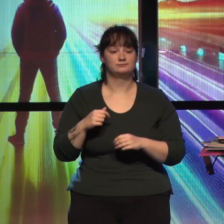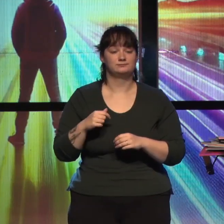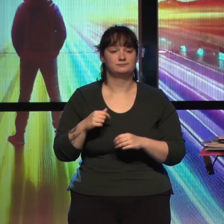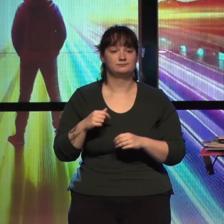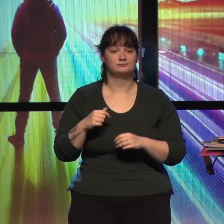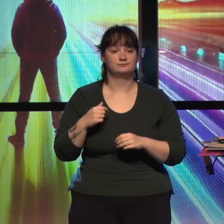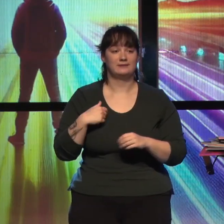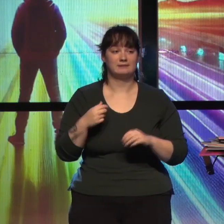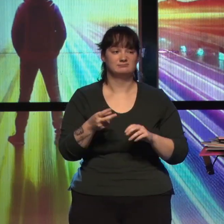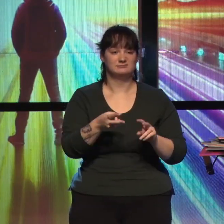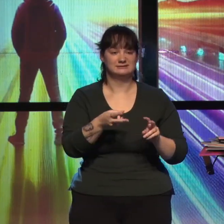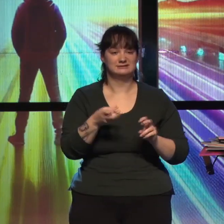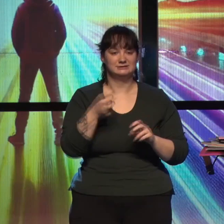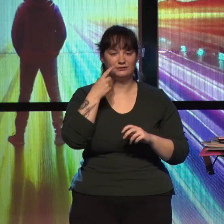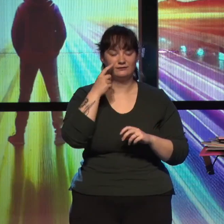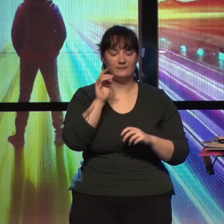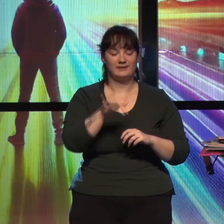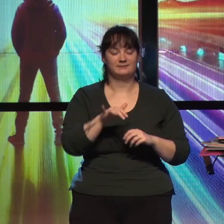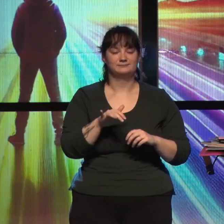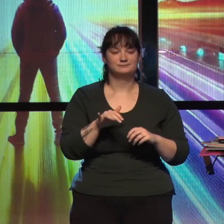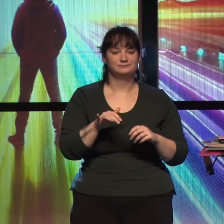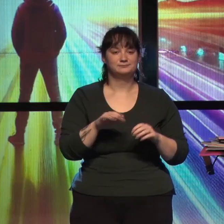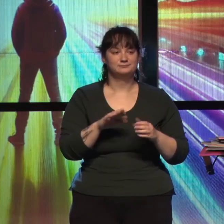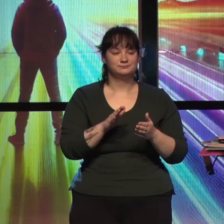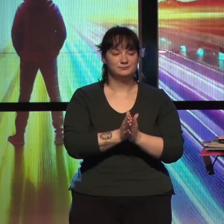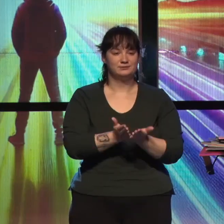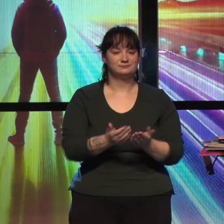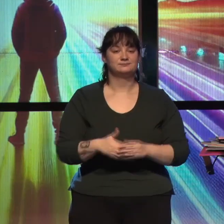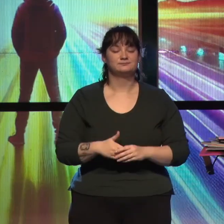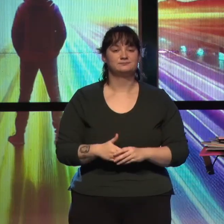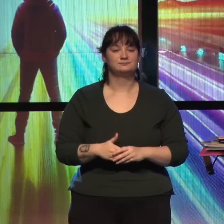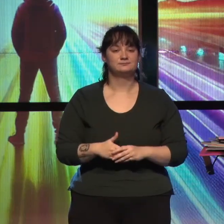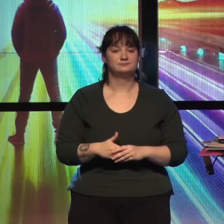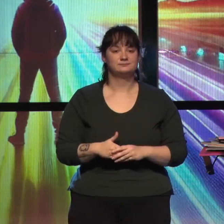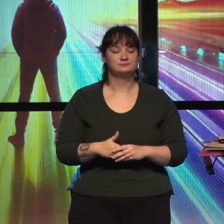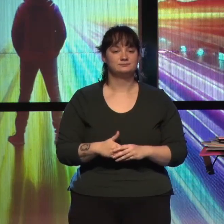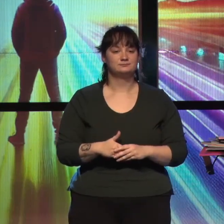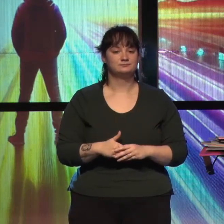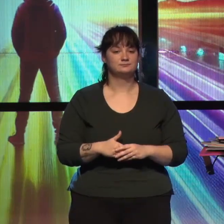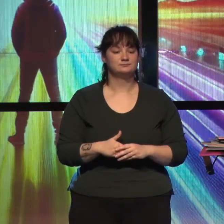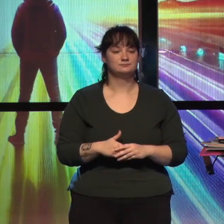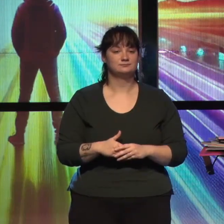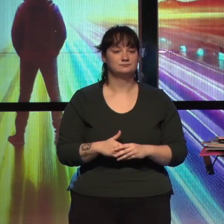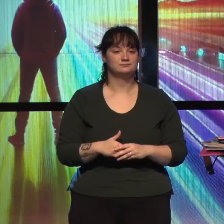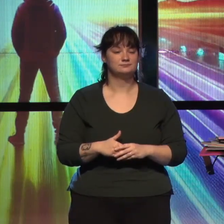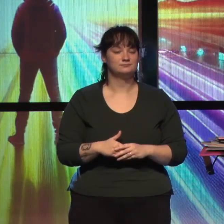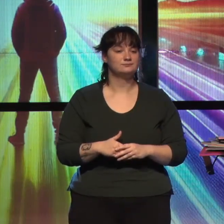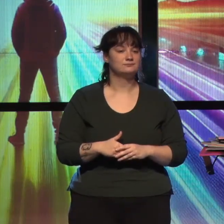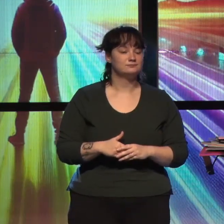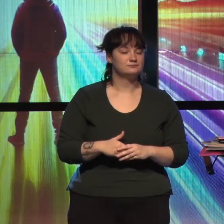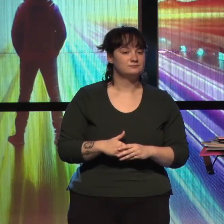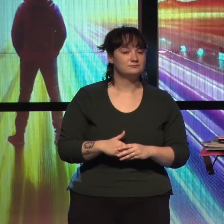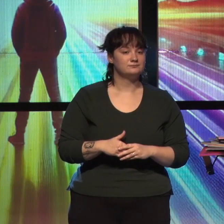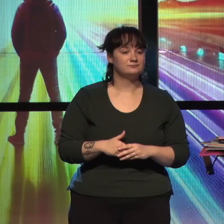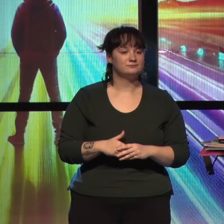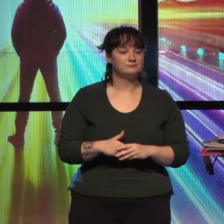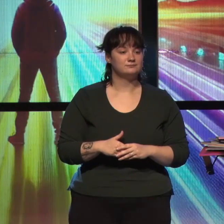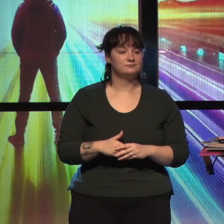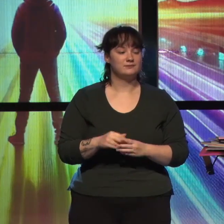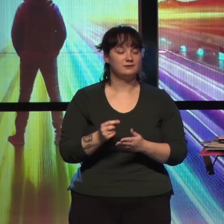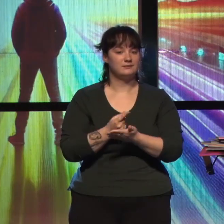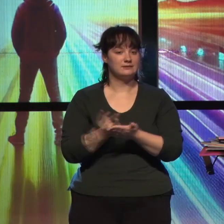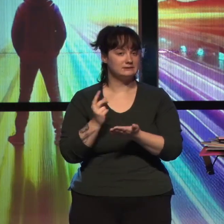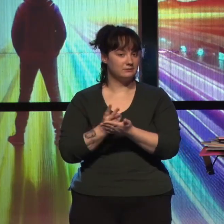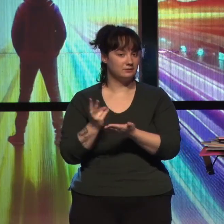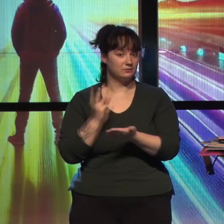enough to do this on my own. Come on, people. In the talk notes from the past couple weeks, I've given you like some bibliography, some things that you can go to, and you might